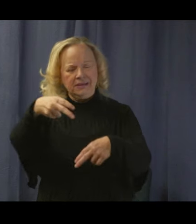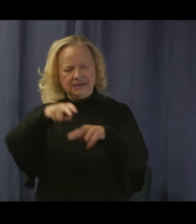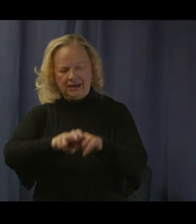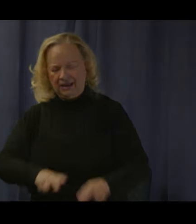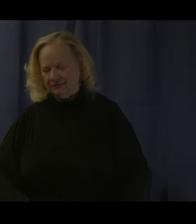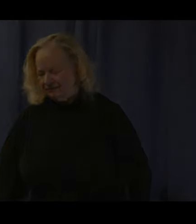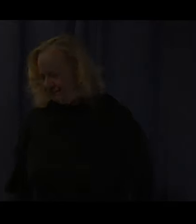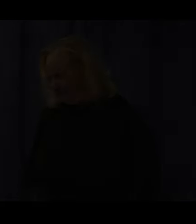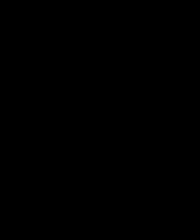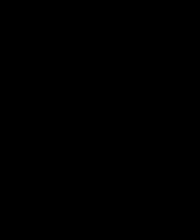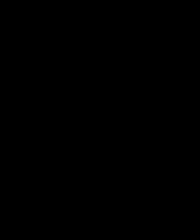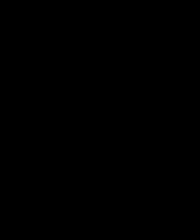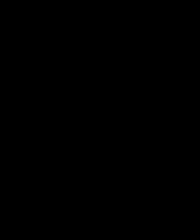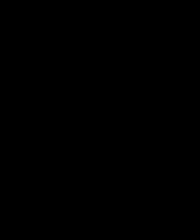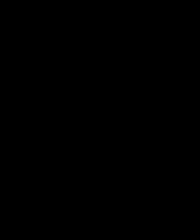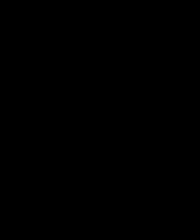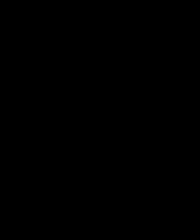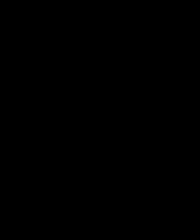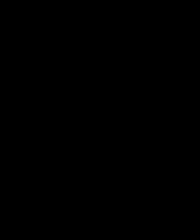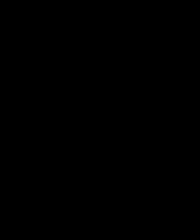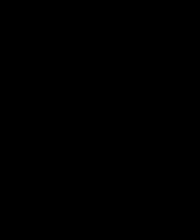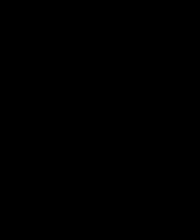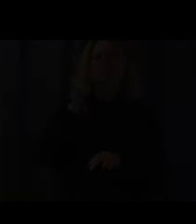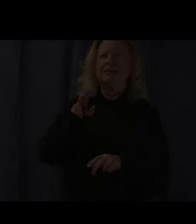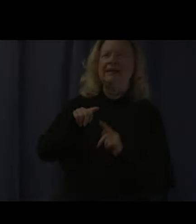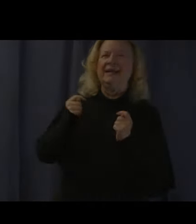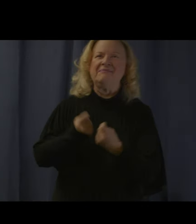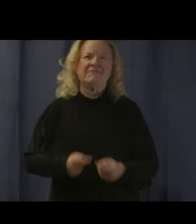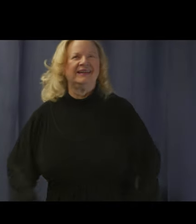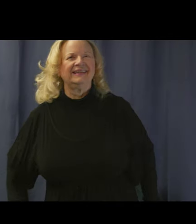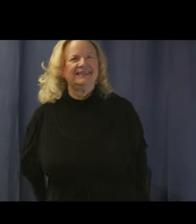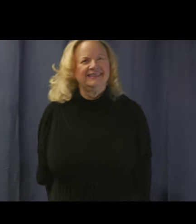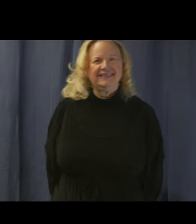Amen. You may be seated. Thank you, worship team.